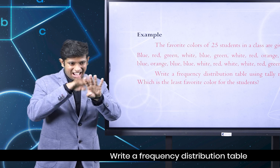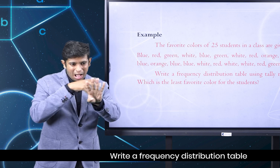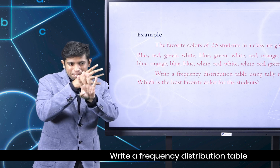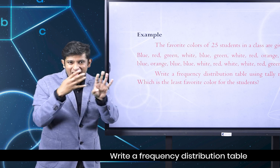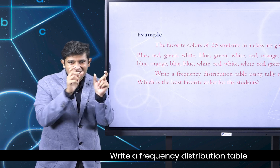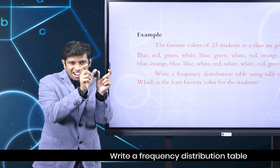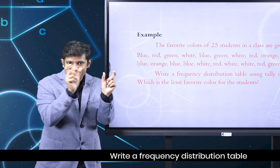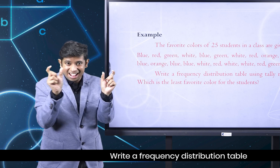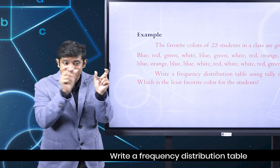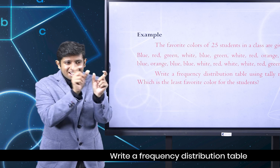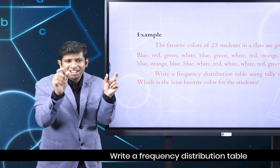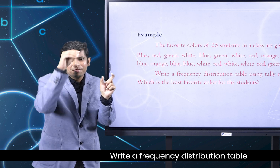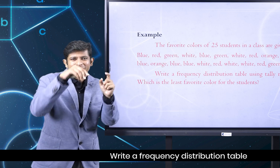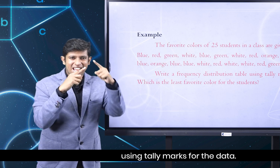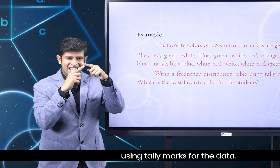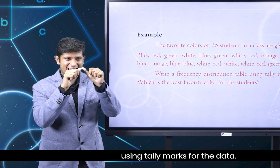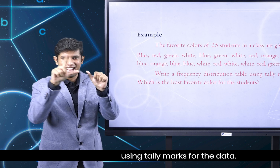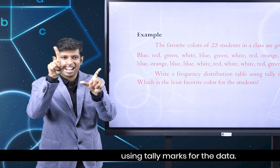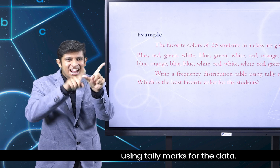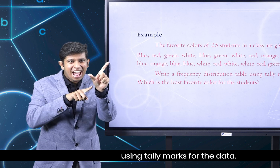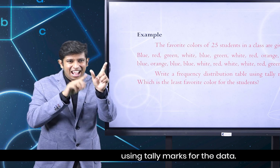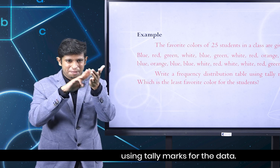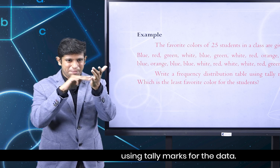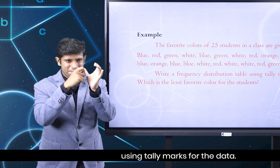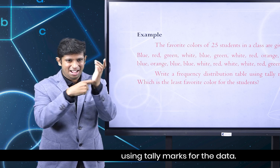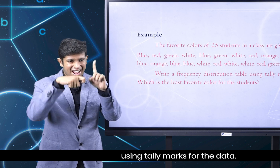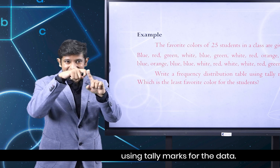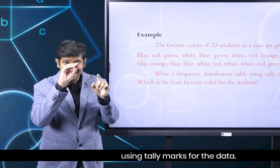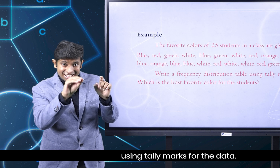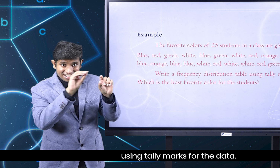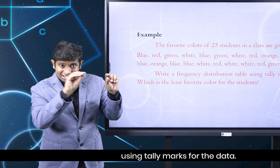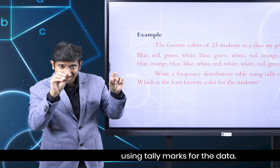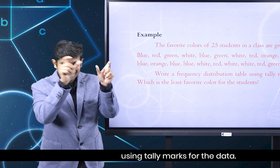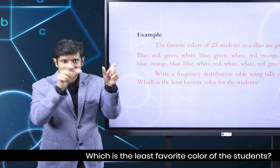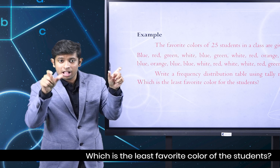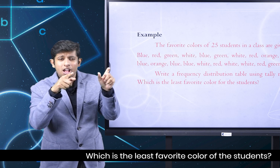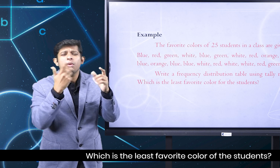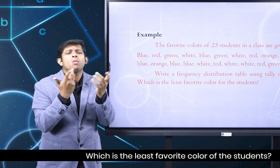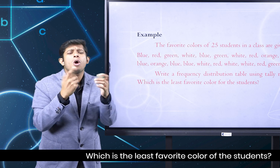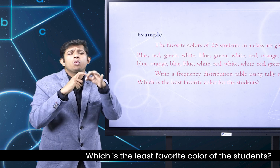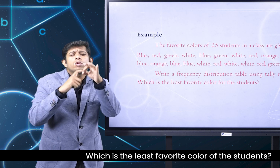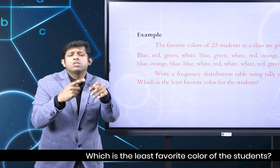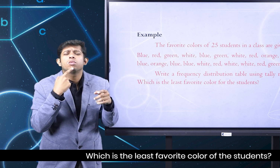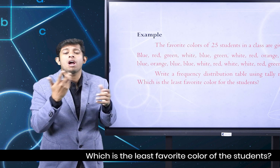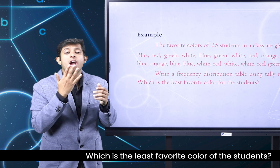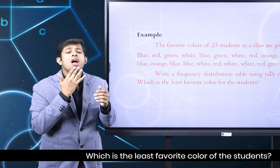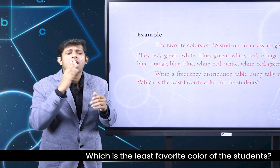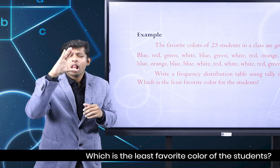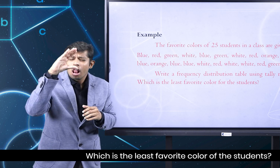Write a frequency distribution table using tally marks for the data. Which is the least favorite color of the students?